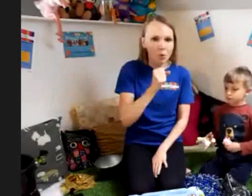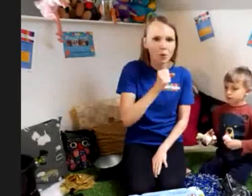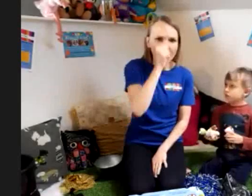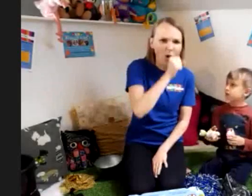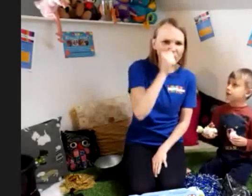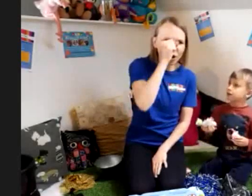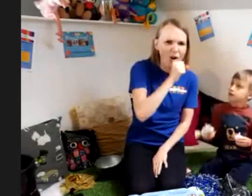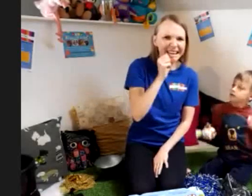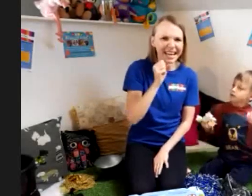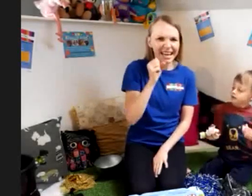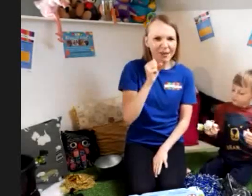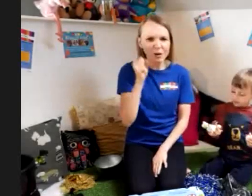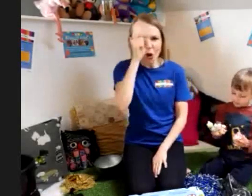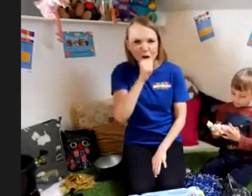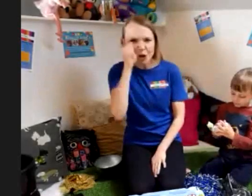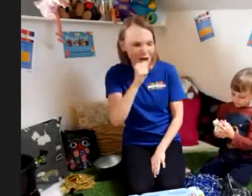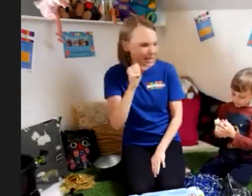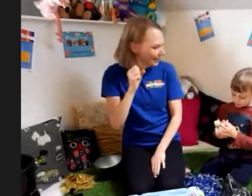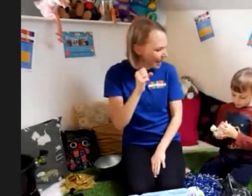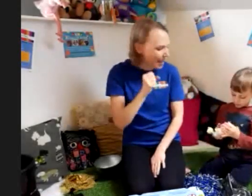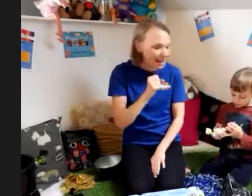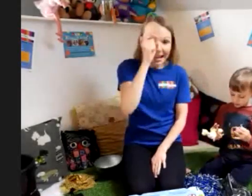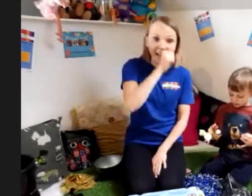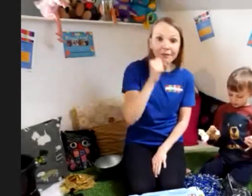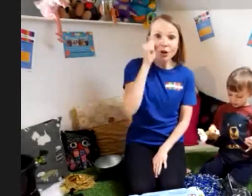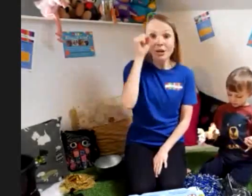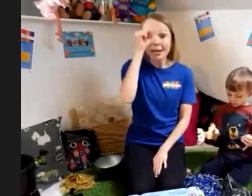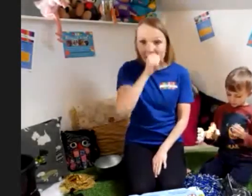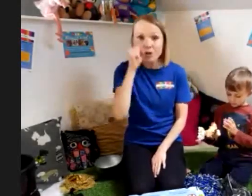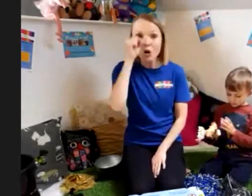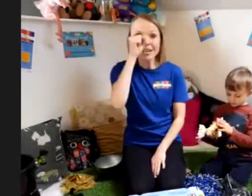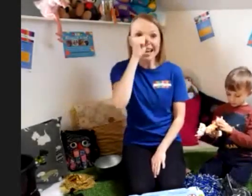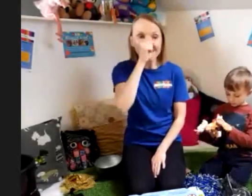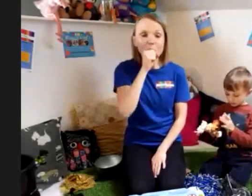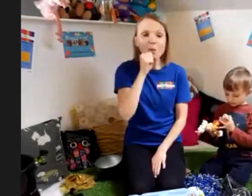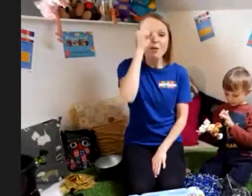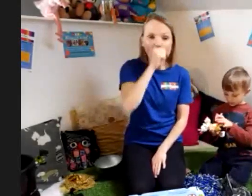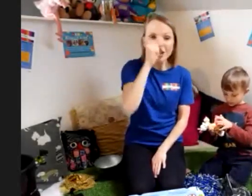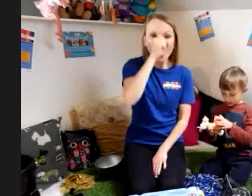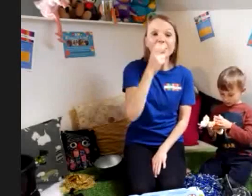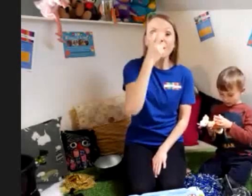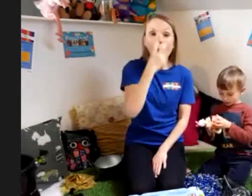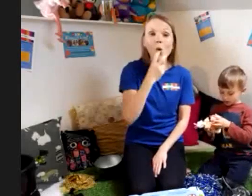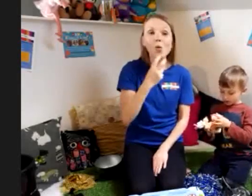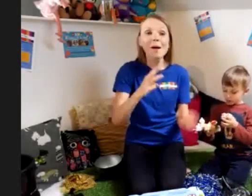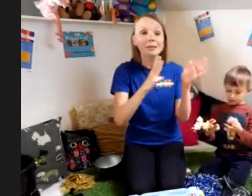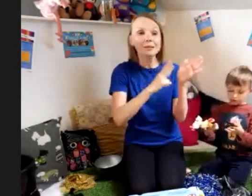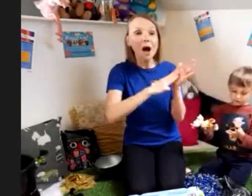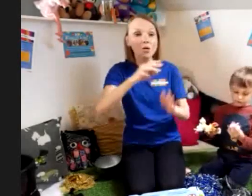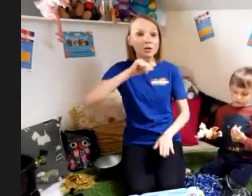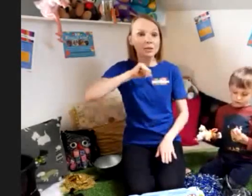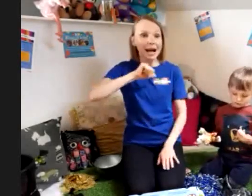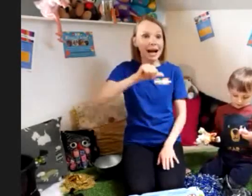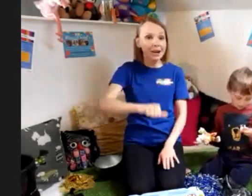an oink oink here and an oink oink there, here an oink, there an oink, everywhere an oink oink. Old MacDonald had a